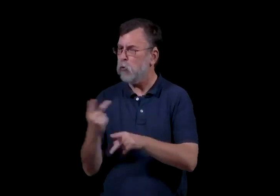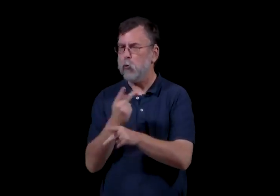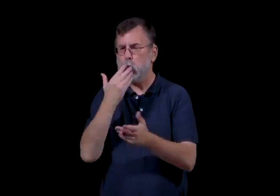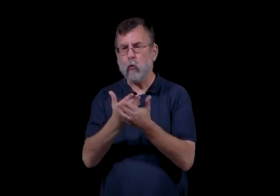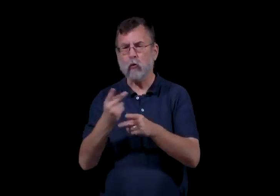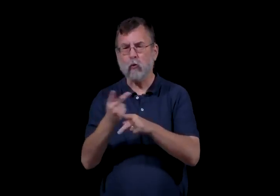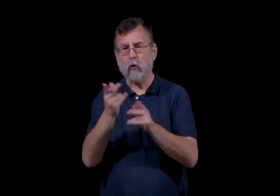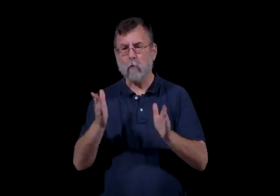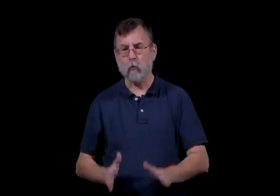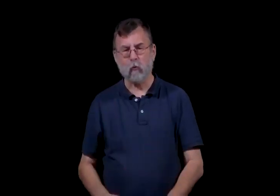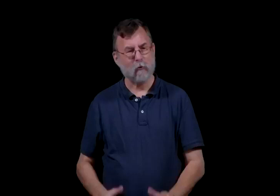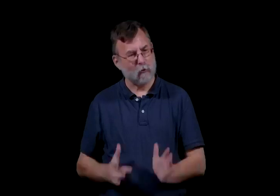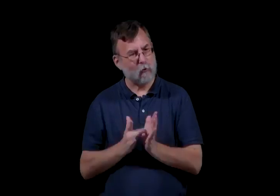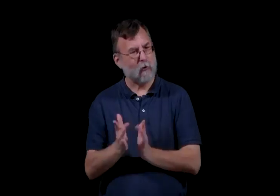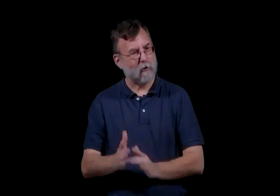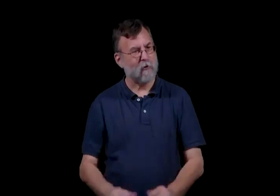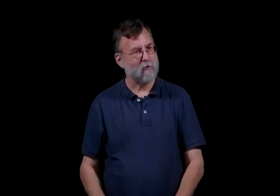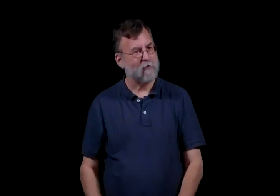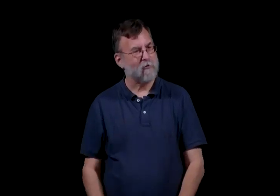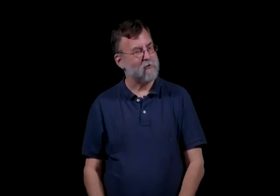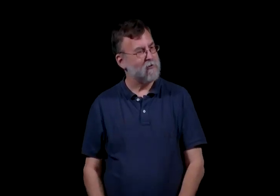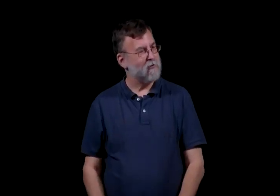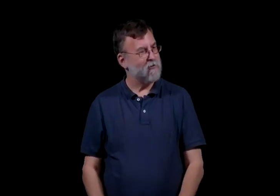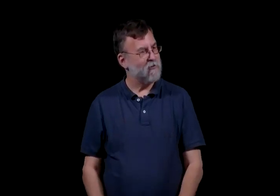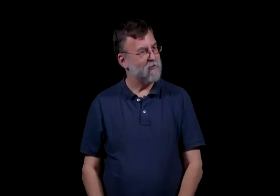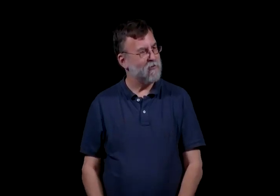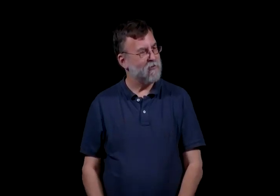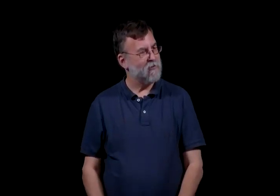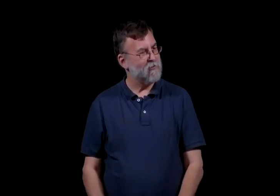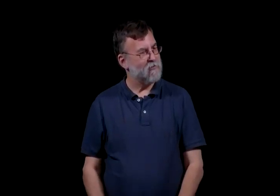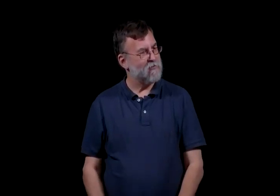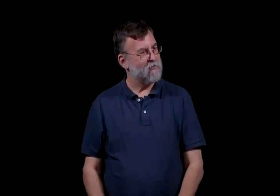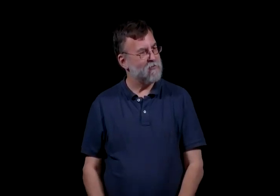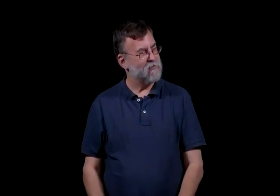eternal children of a living God. He's our good shepherd, and we are as His sheep.